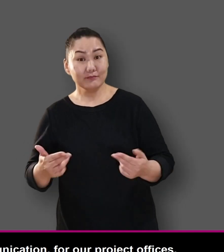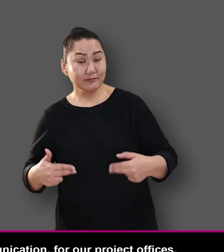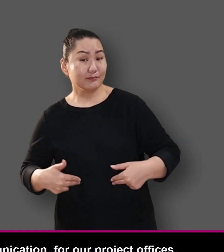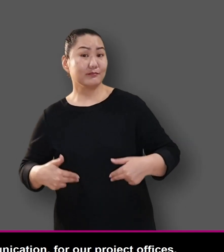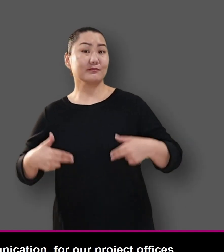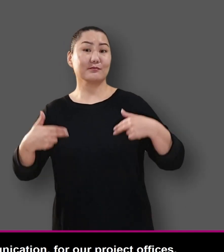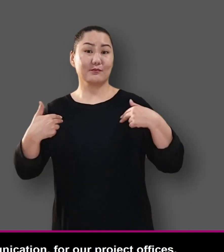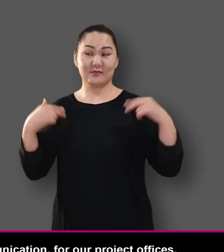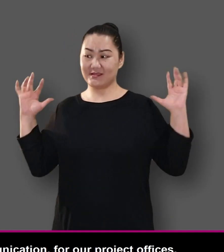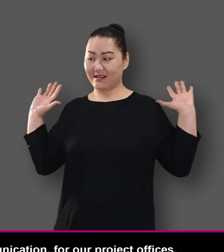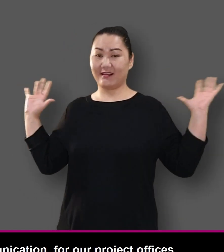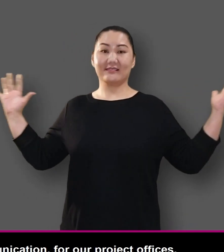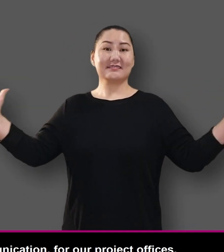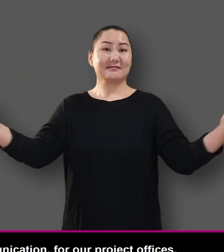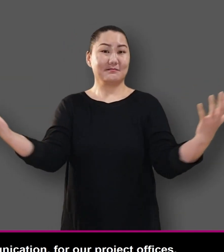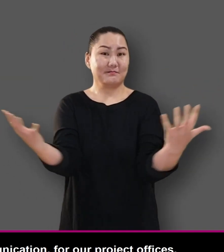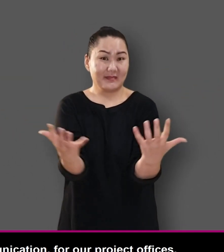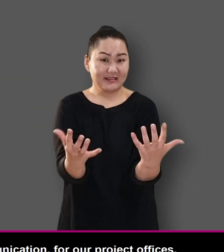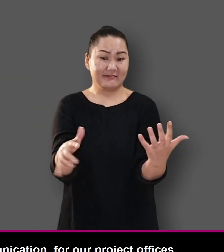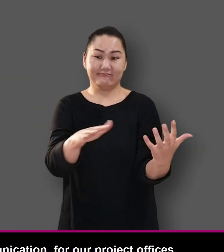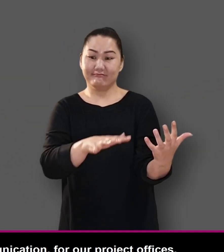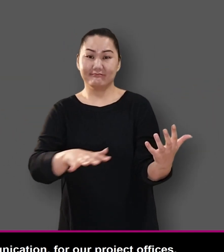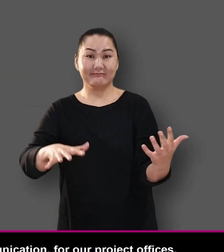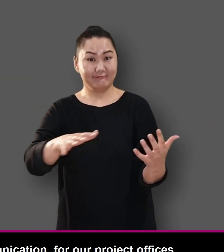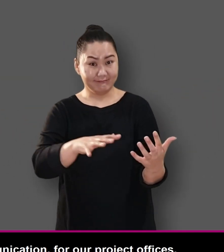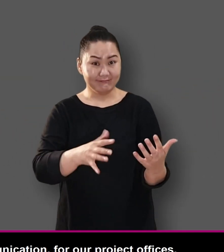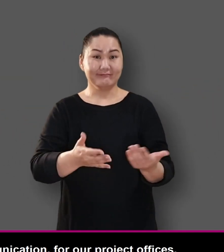physical space, and communication for our project offices.